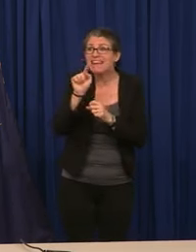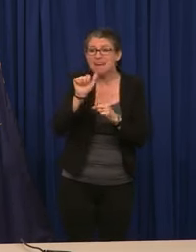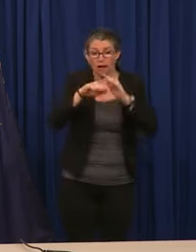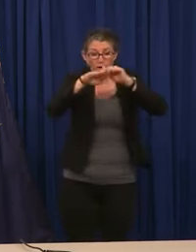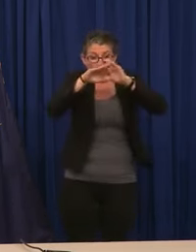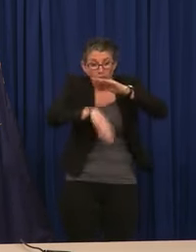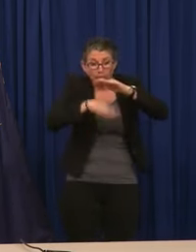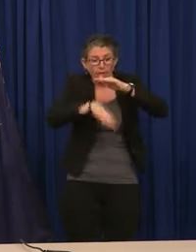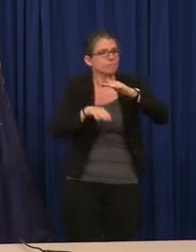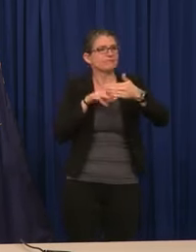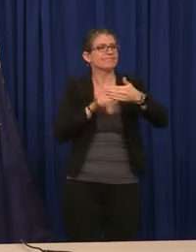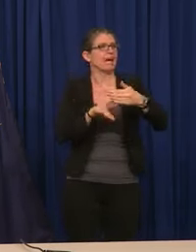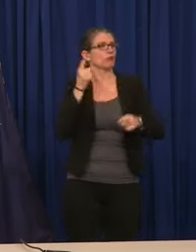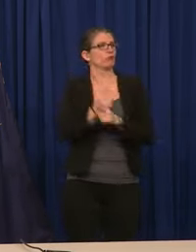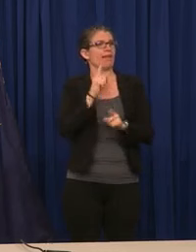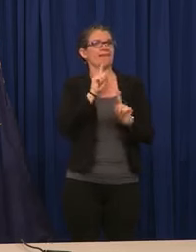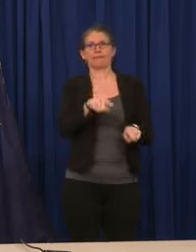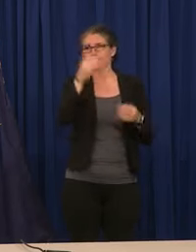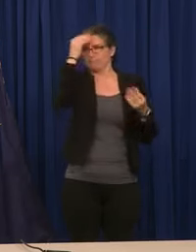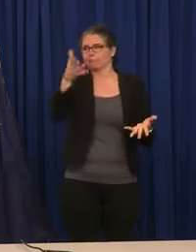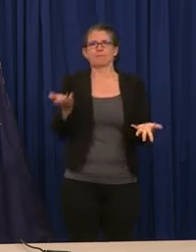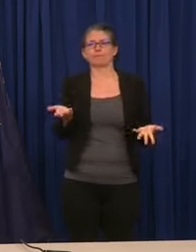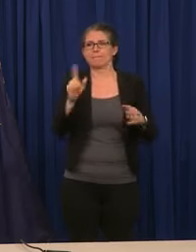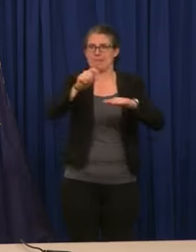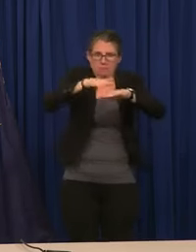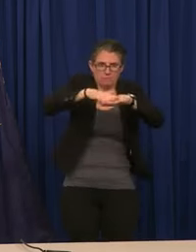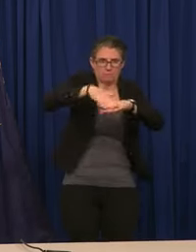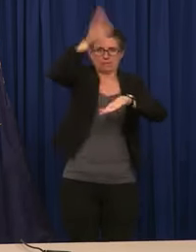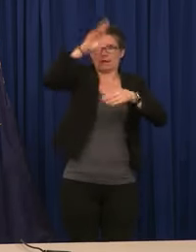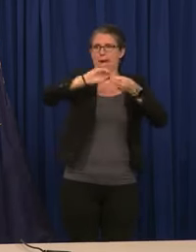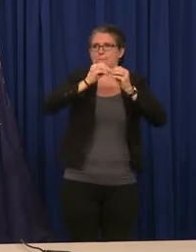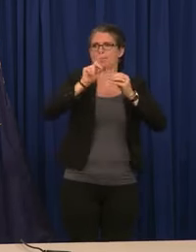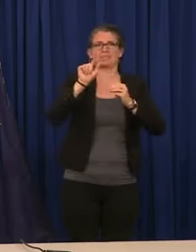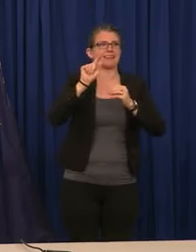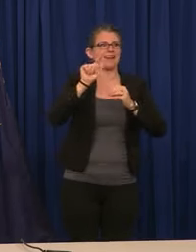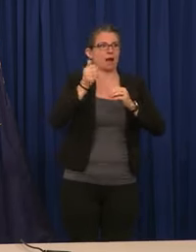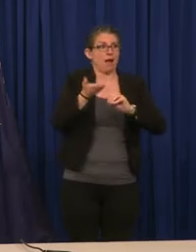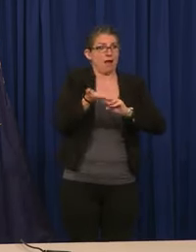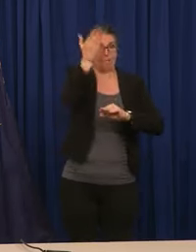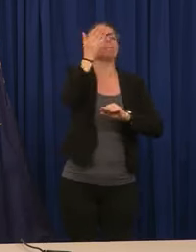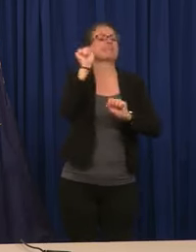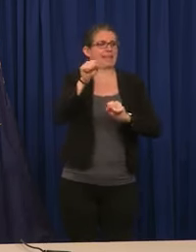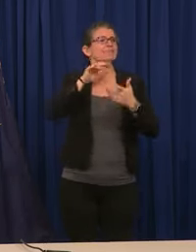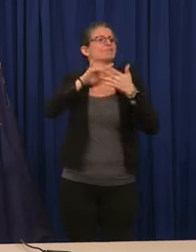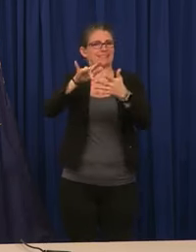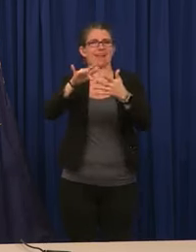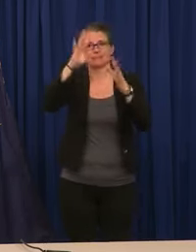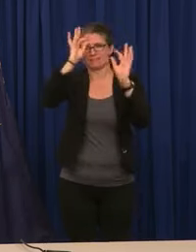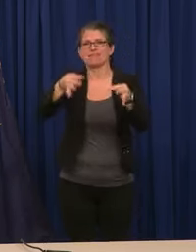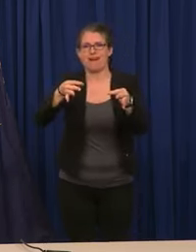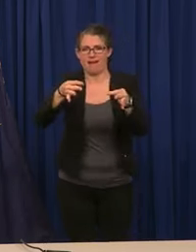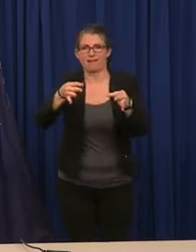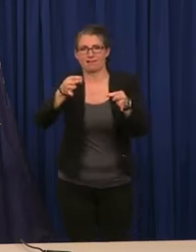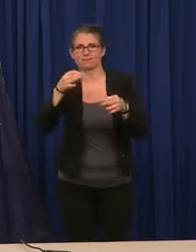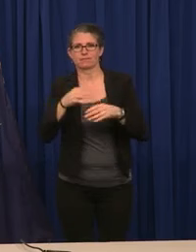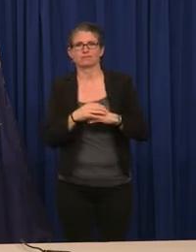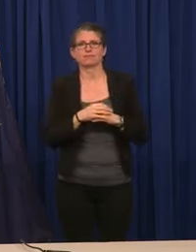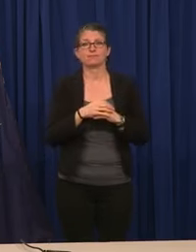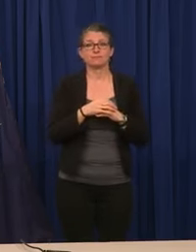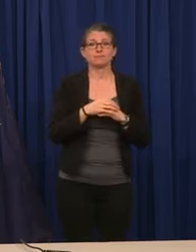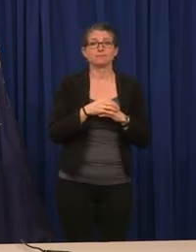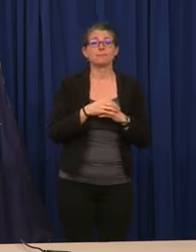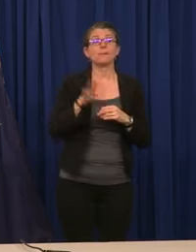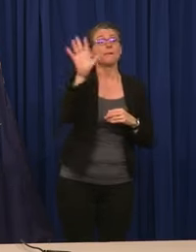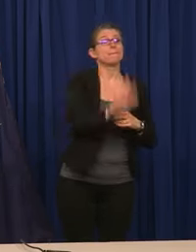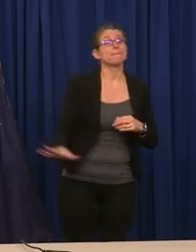is engaging in the same physical distancing requirements. So we don't have a natural experiment to compare ourselves to.